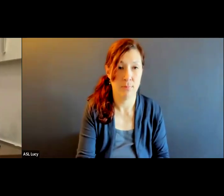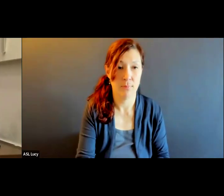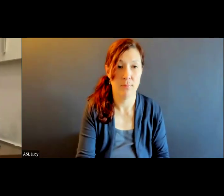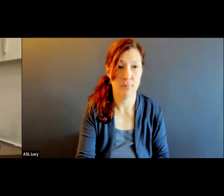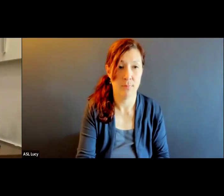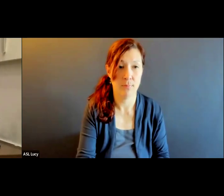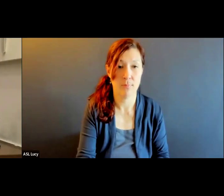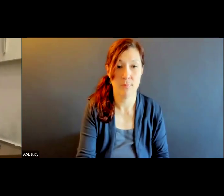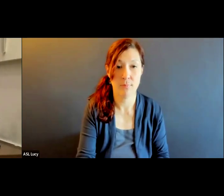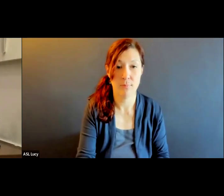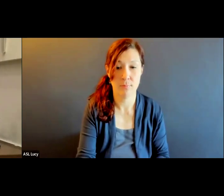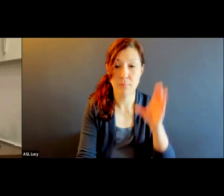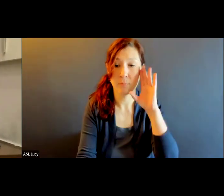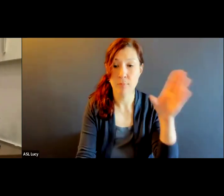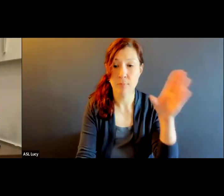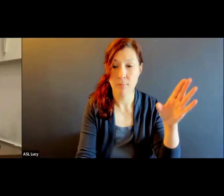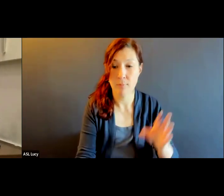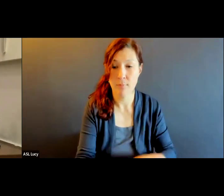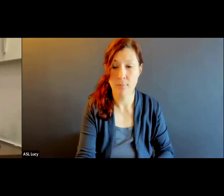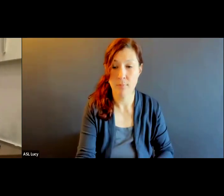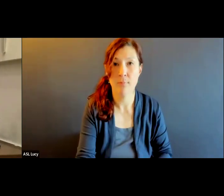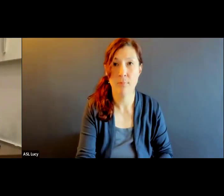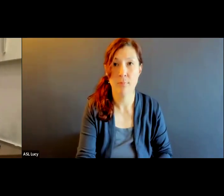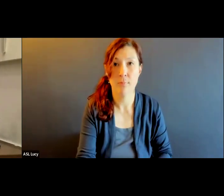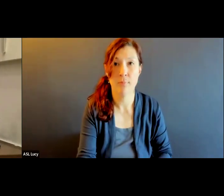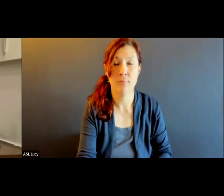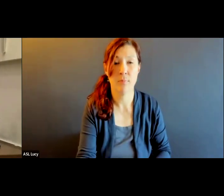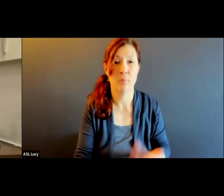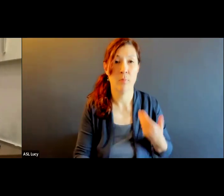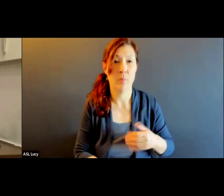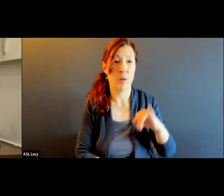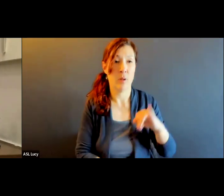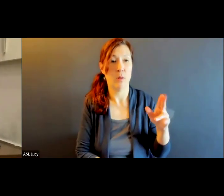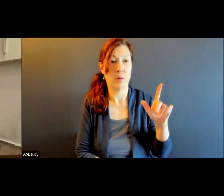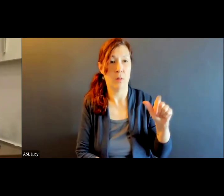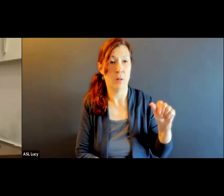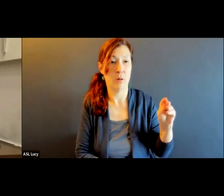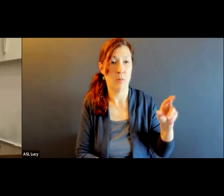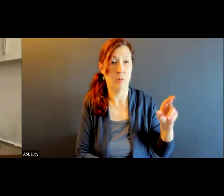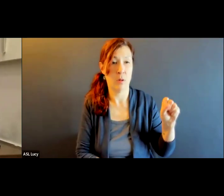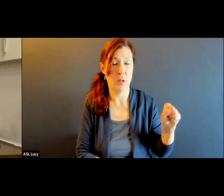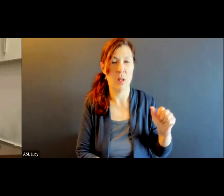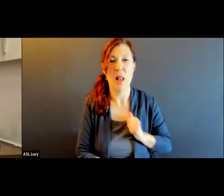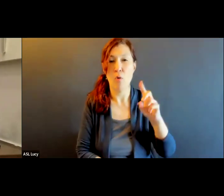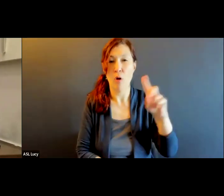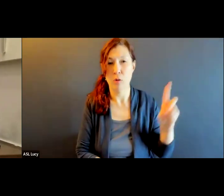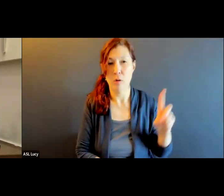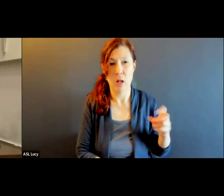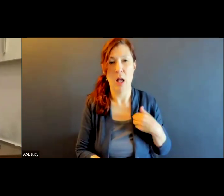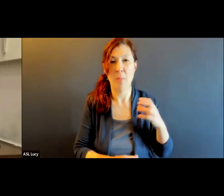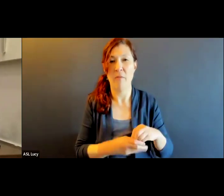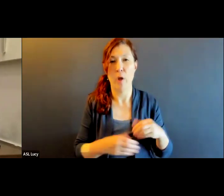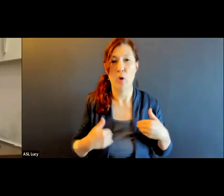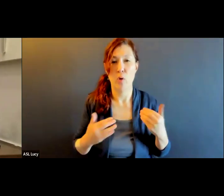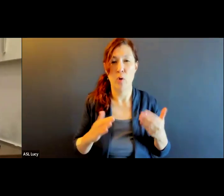Good evening, school committee members. My name is Julia Morales. I'm a Dorchester resident, and I am the Youth Development Specialist for the Youth Community Organizing Program